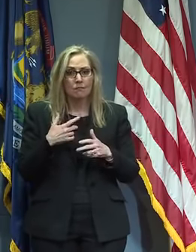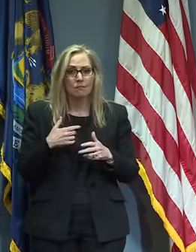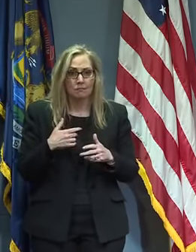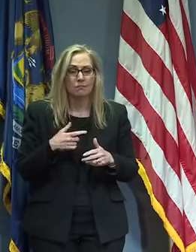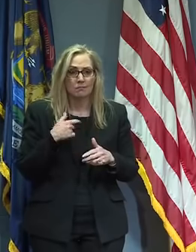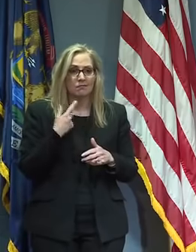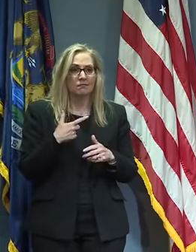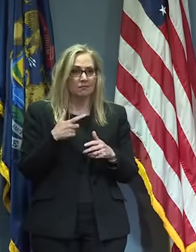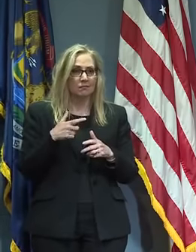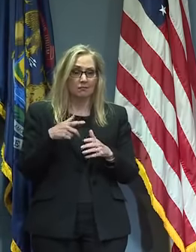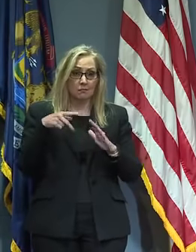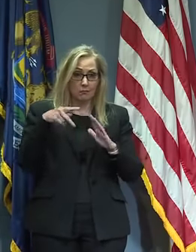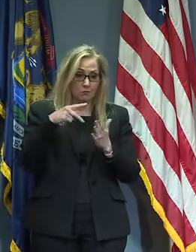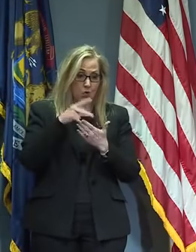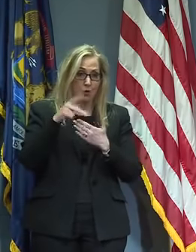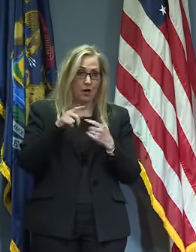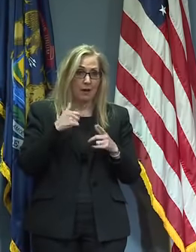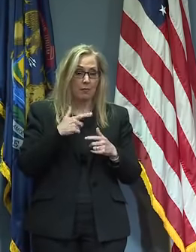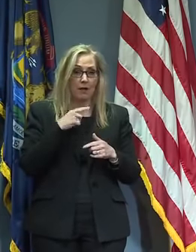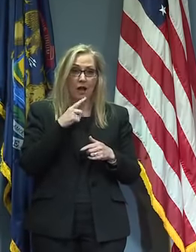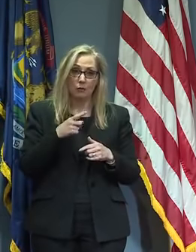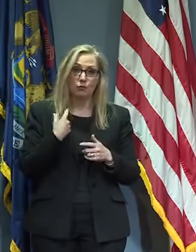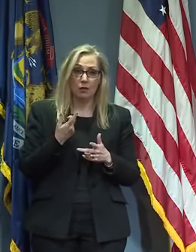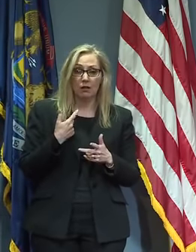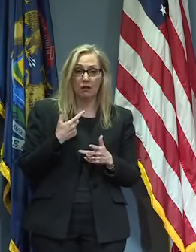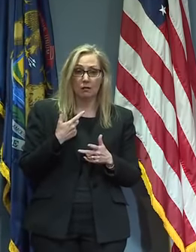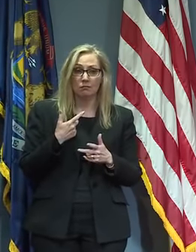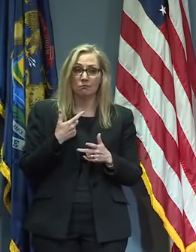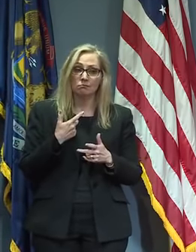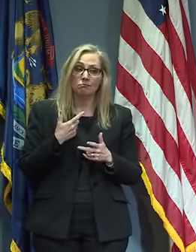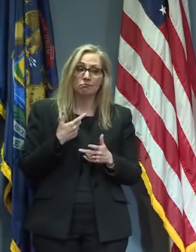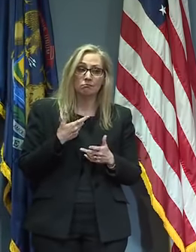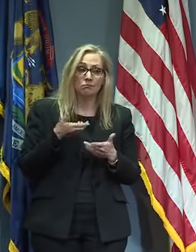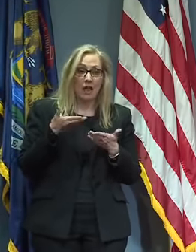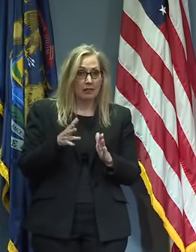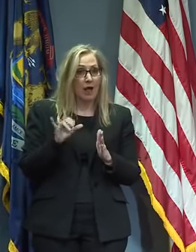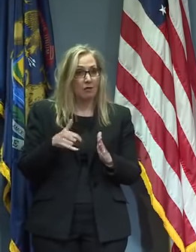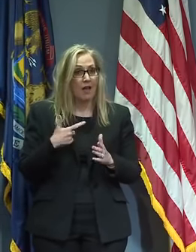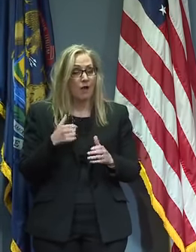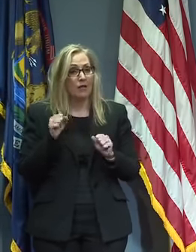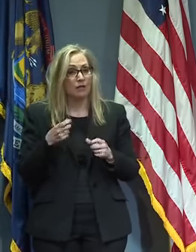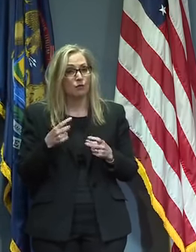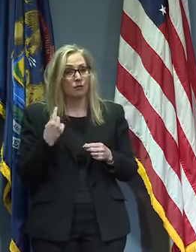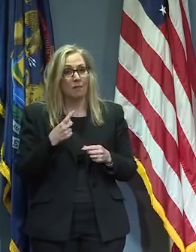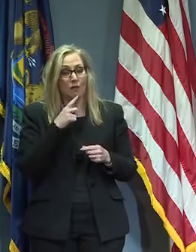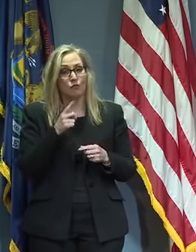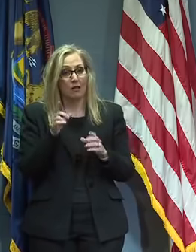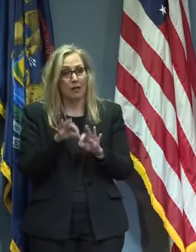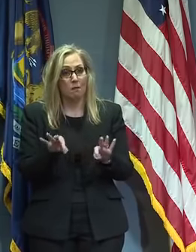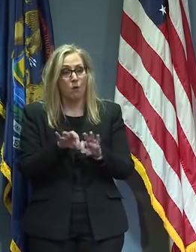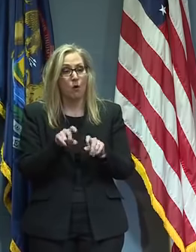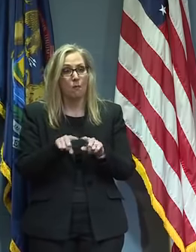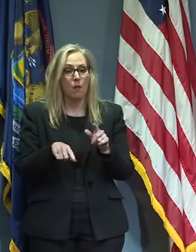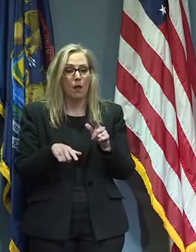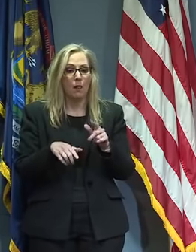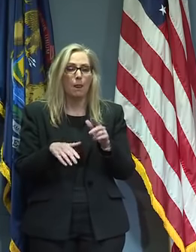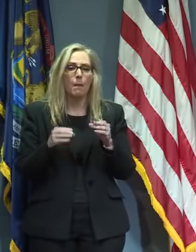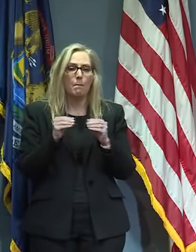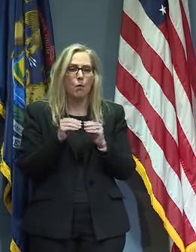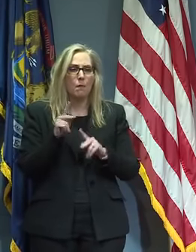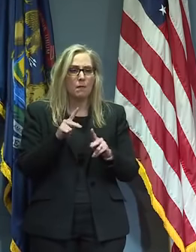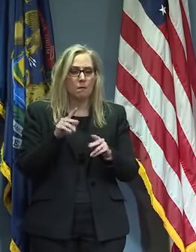that's something that I extend my hand in hopes that we could do something very meaningful. But I think the more people that vote by mail, the better.